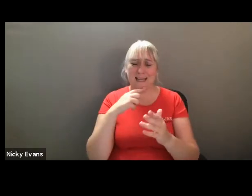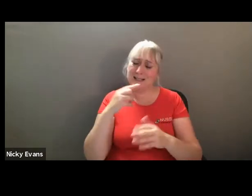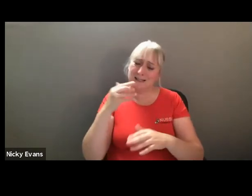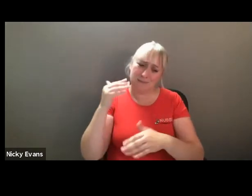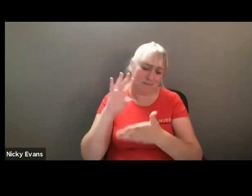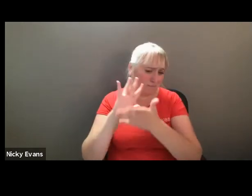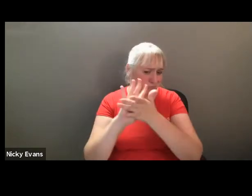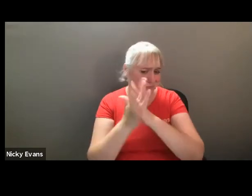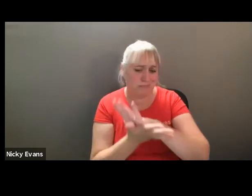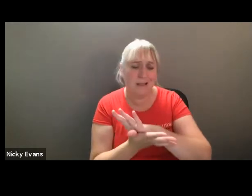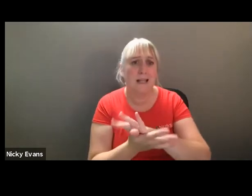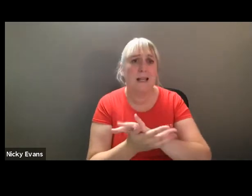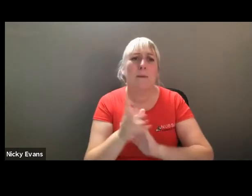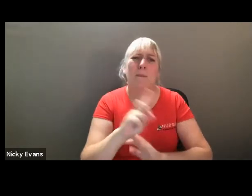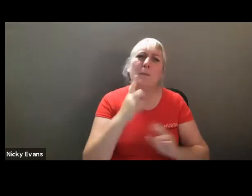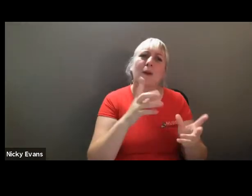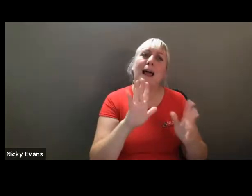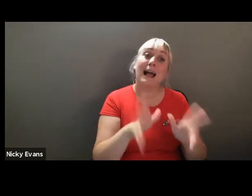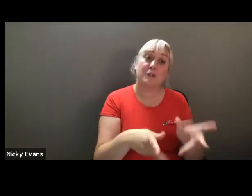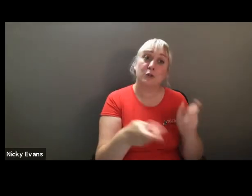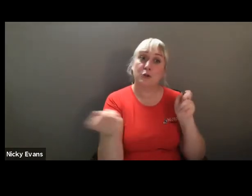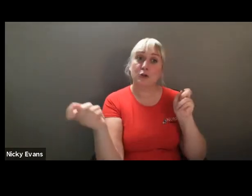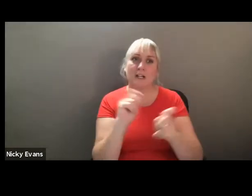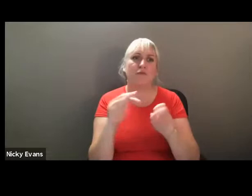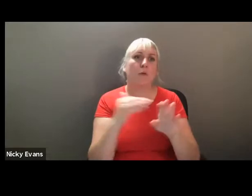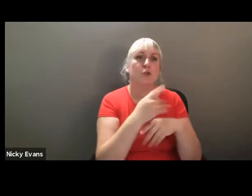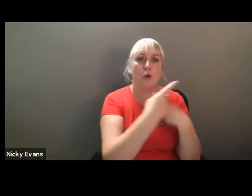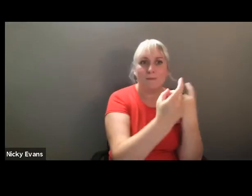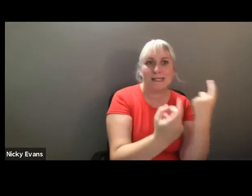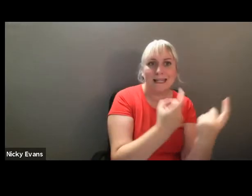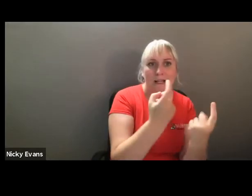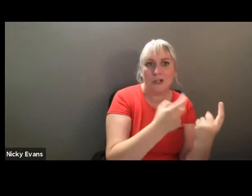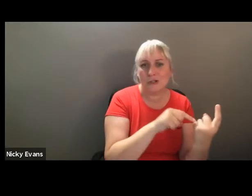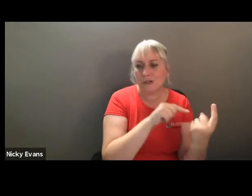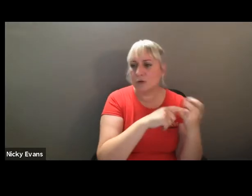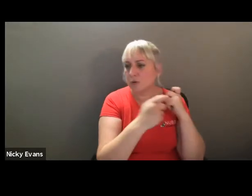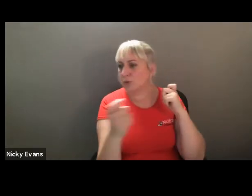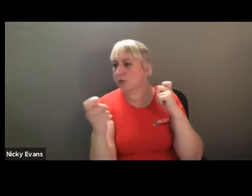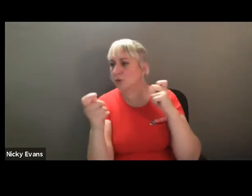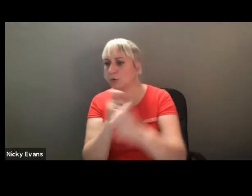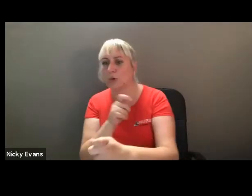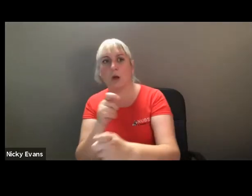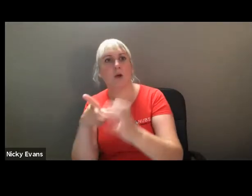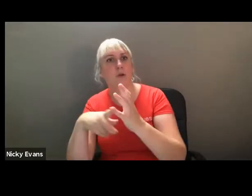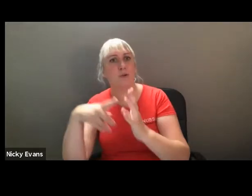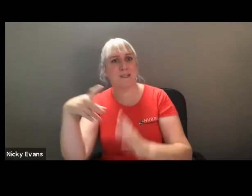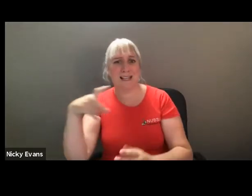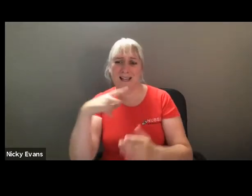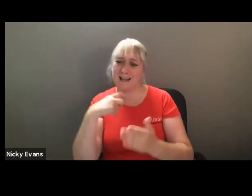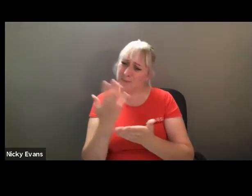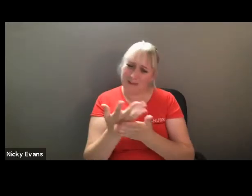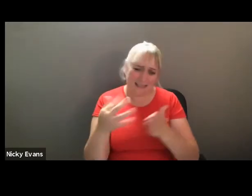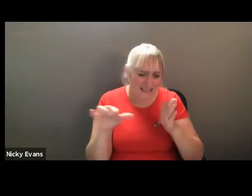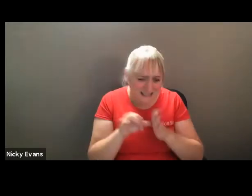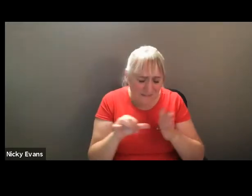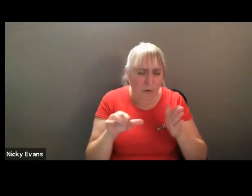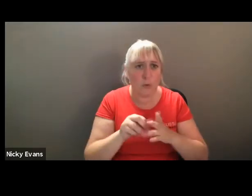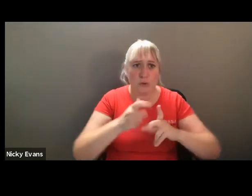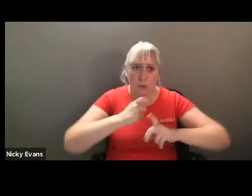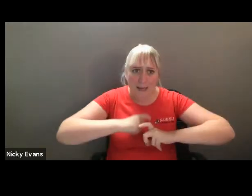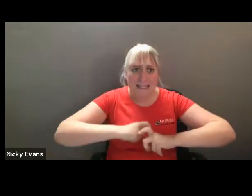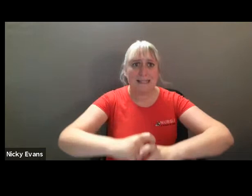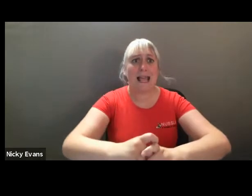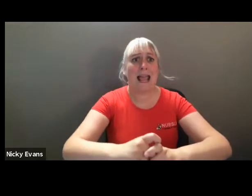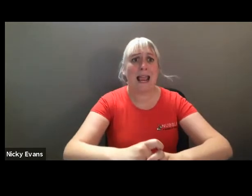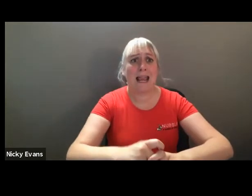had to move from job seekers allowance over to universal credit. It's proved difficult to maintain a claim. And as with the